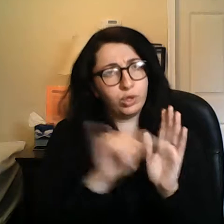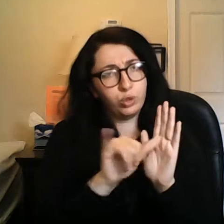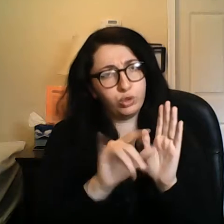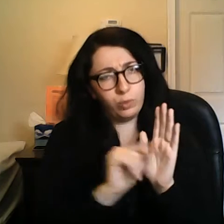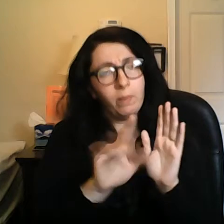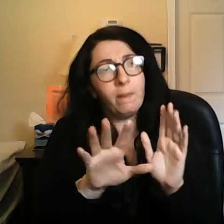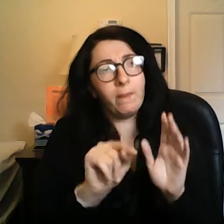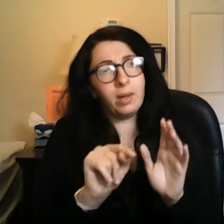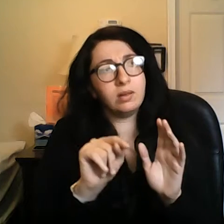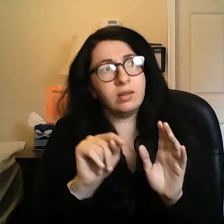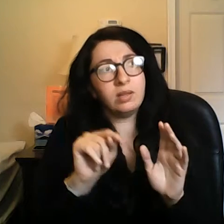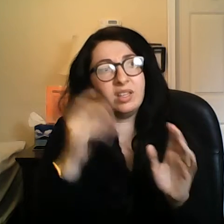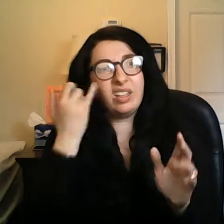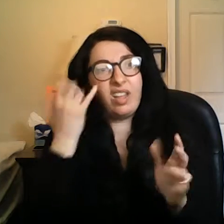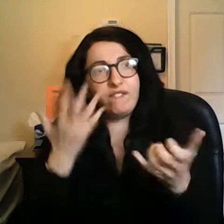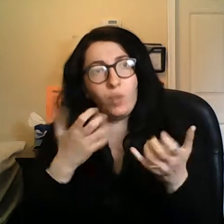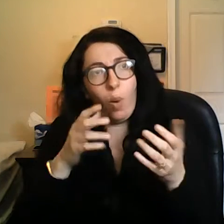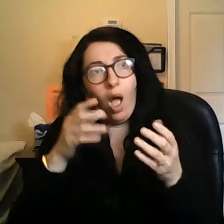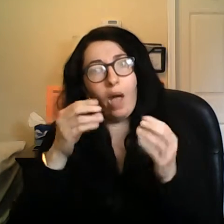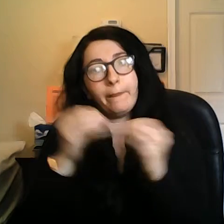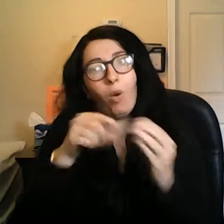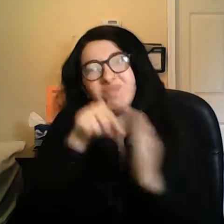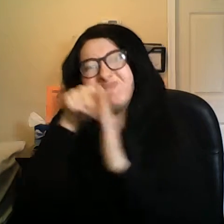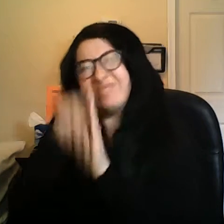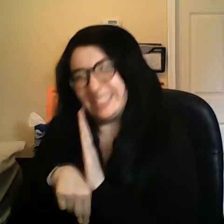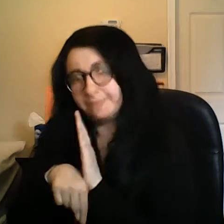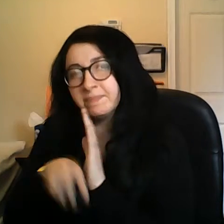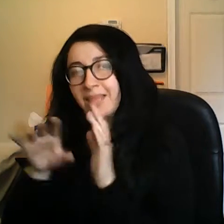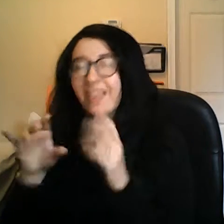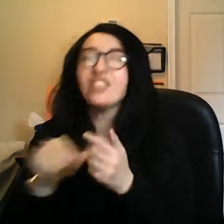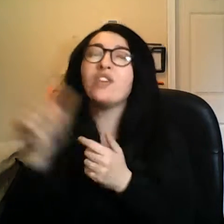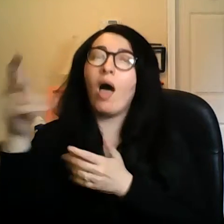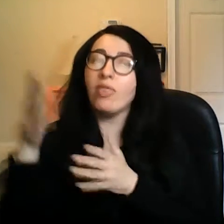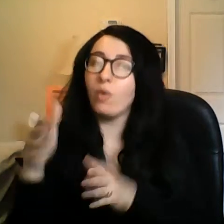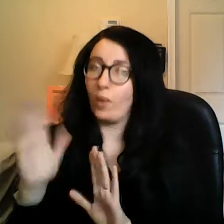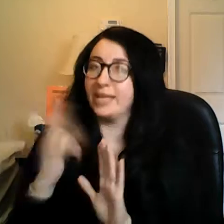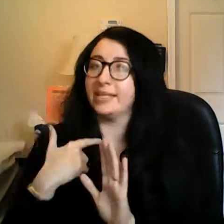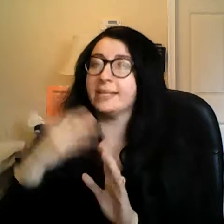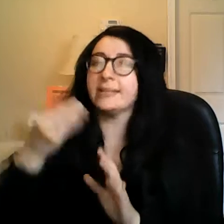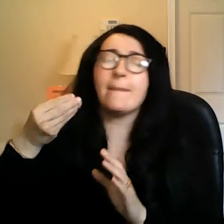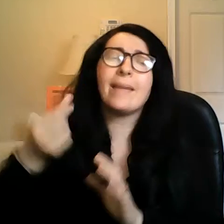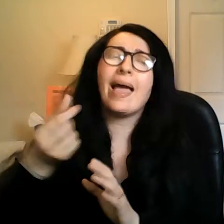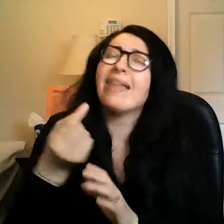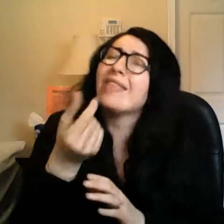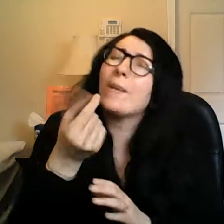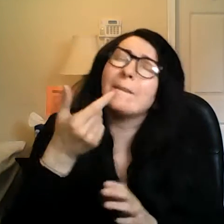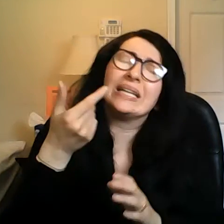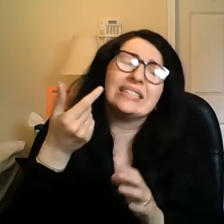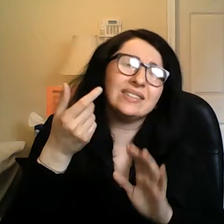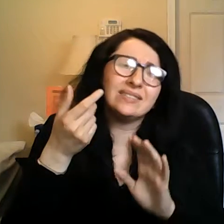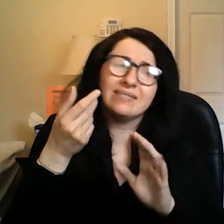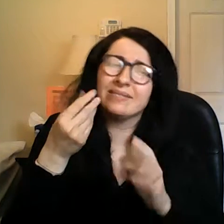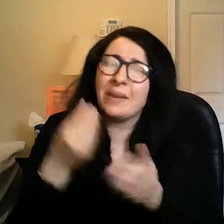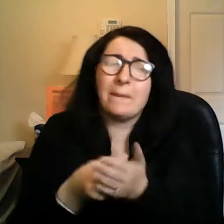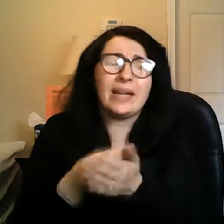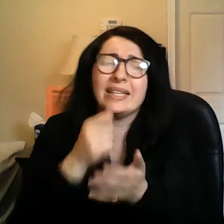educational experience, there are so many super affordable ways to just pay a little bit extra, but still get a deep breadth